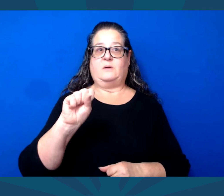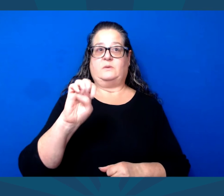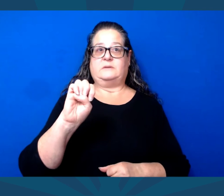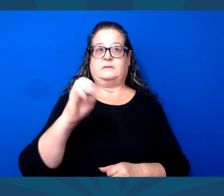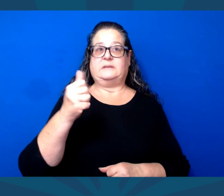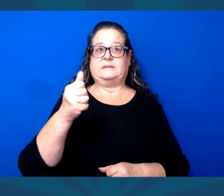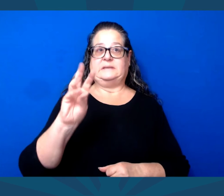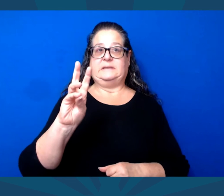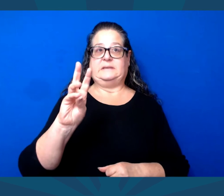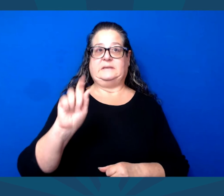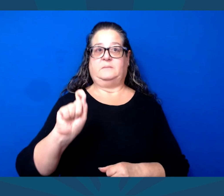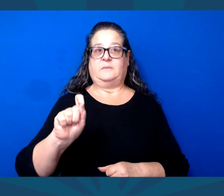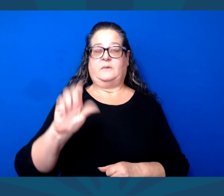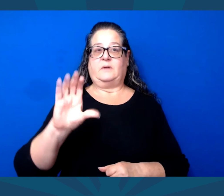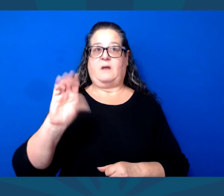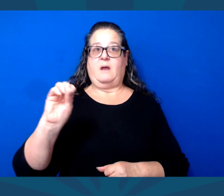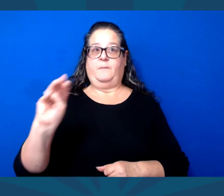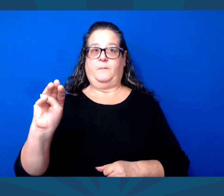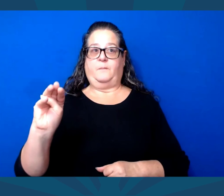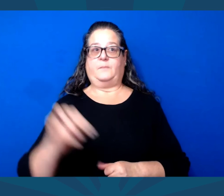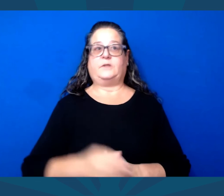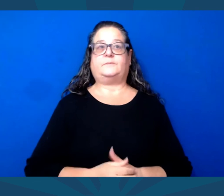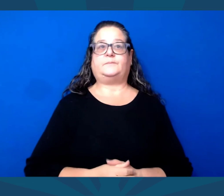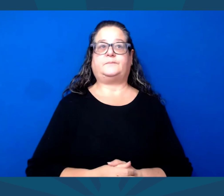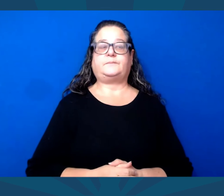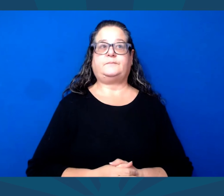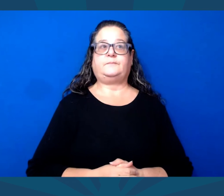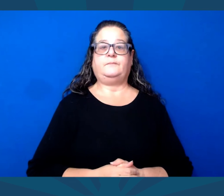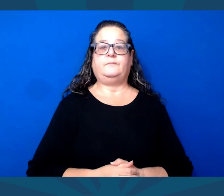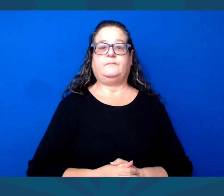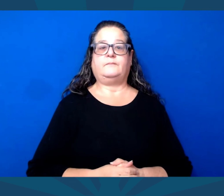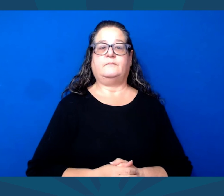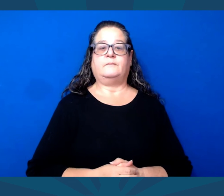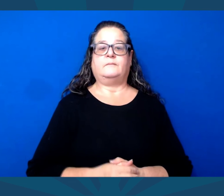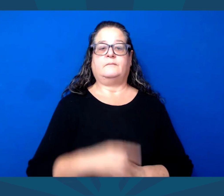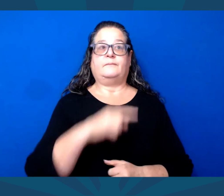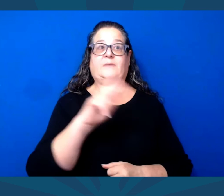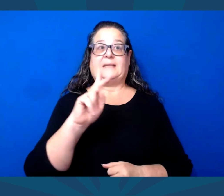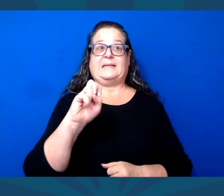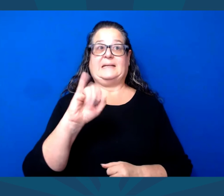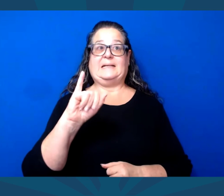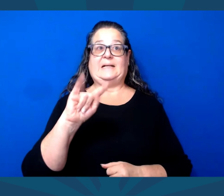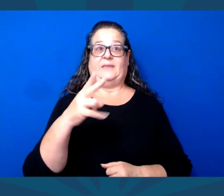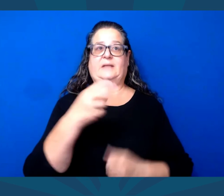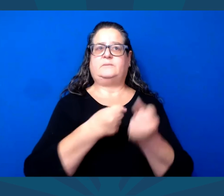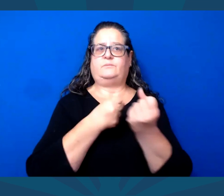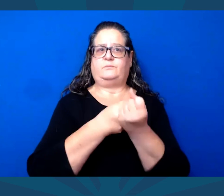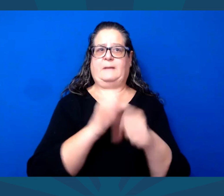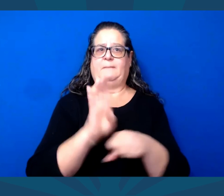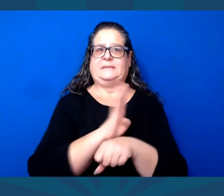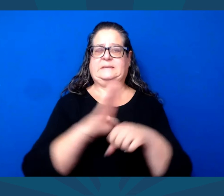Seaman, the number 4, house, the number 16.com.